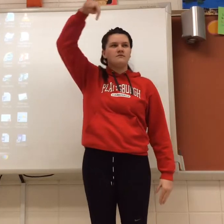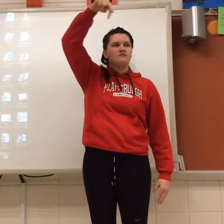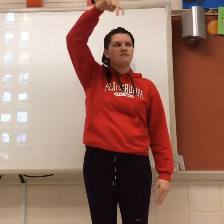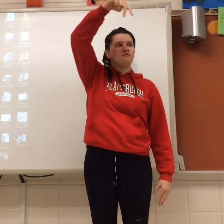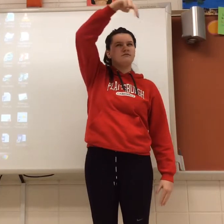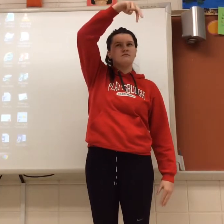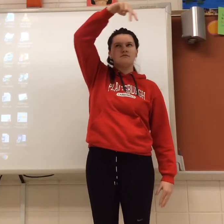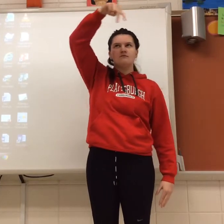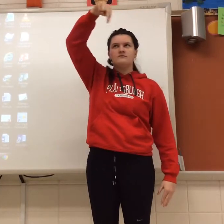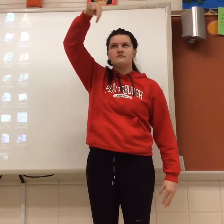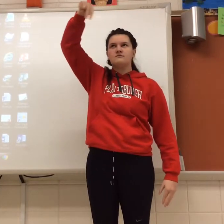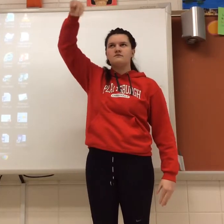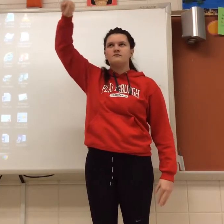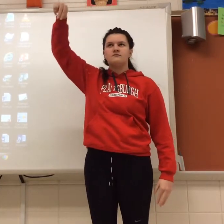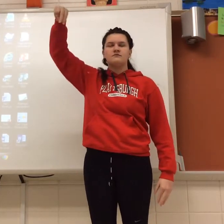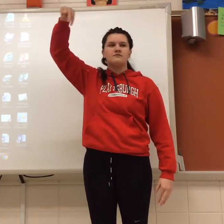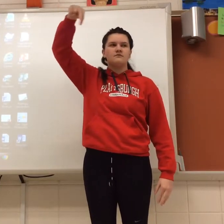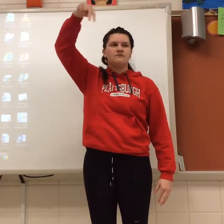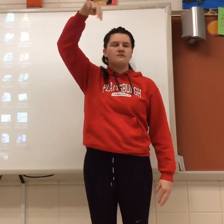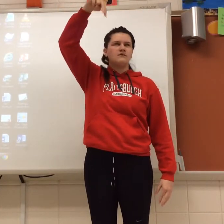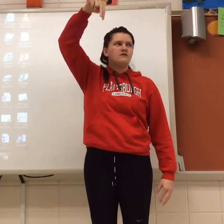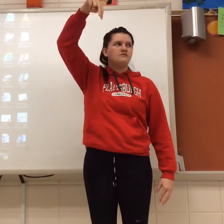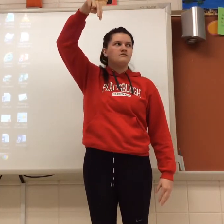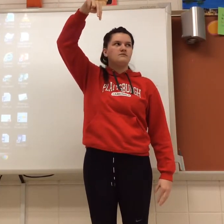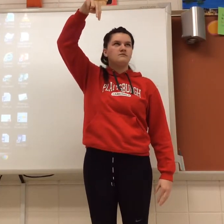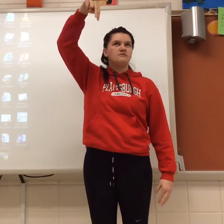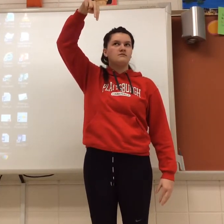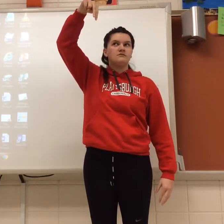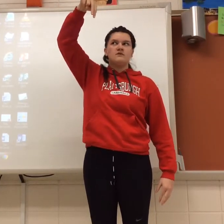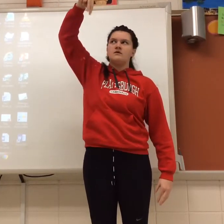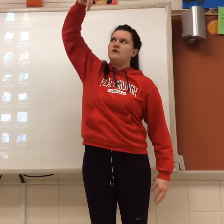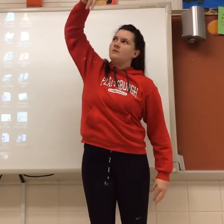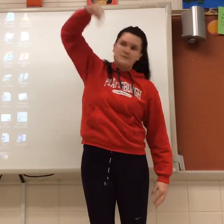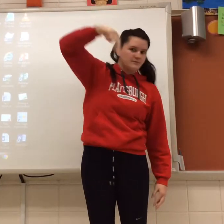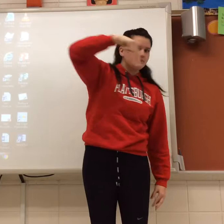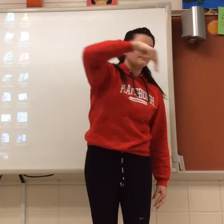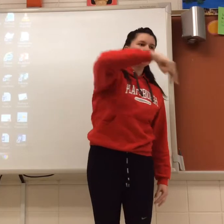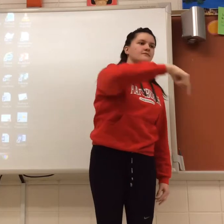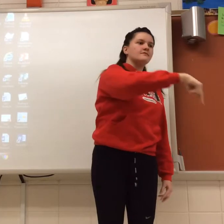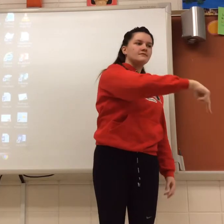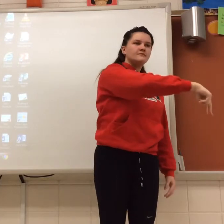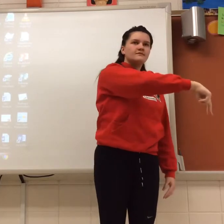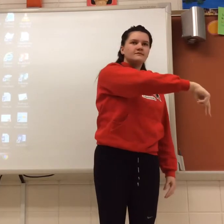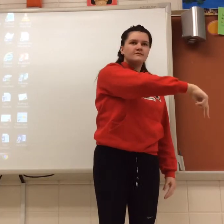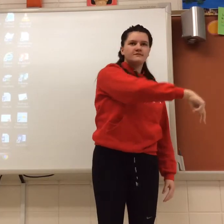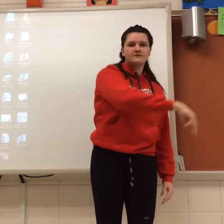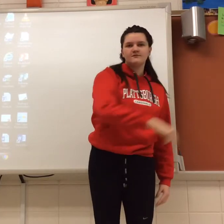on the floor above. When he heard the crash, he came dashing down the escalator.